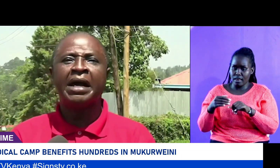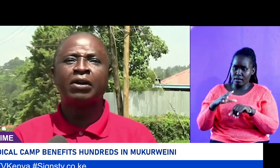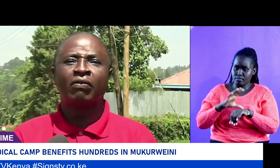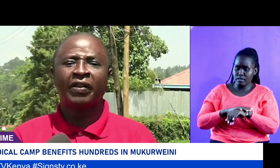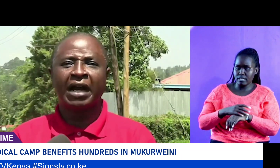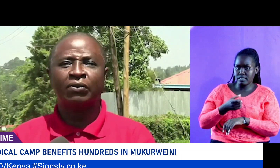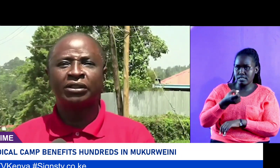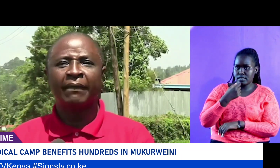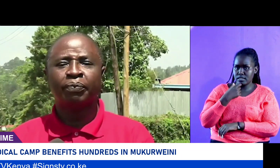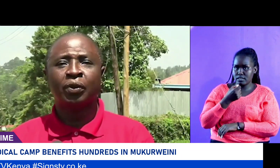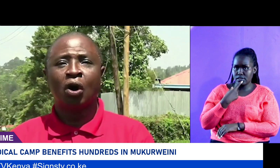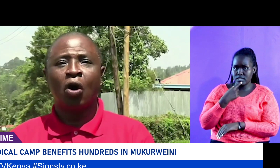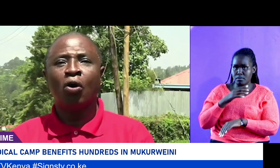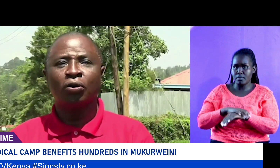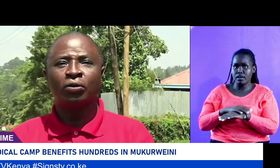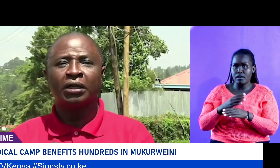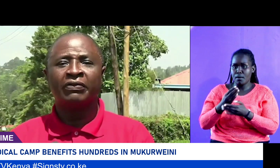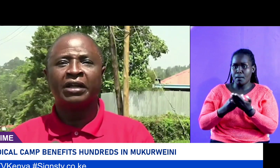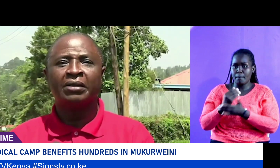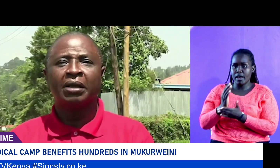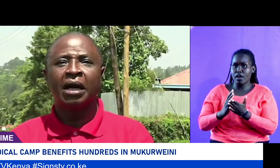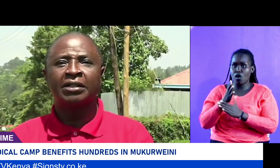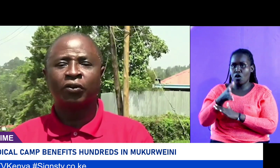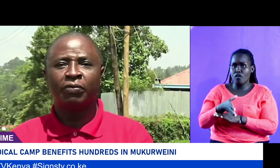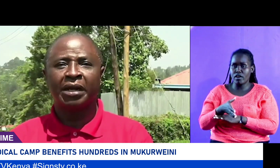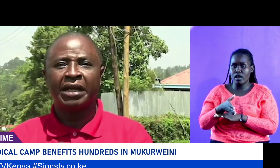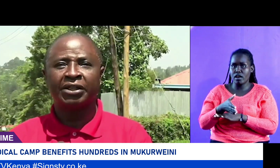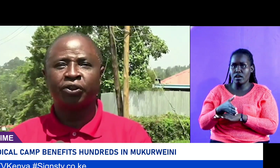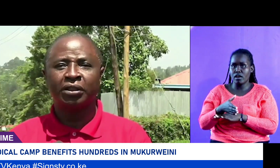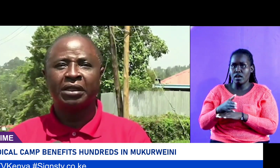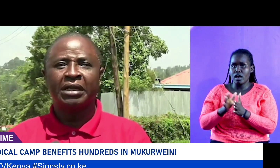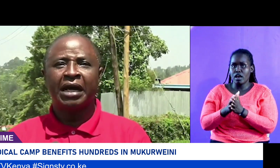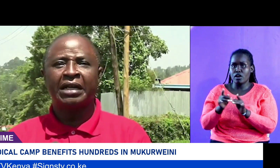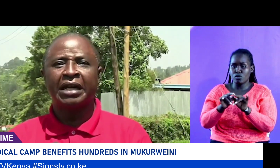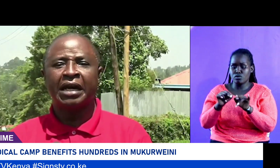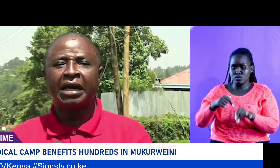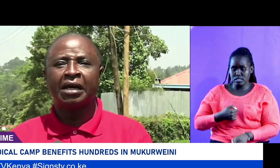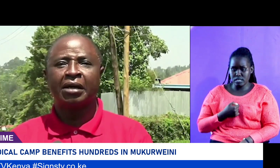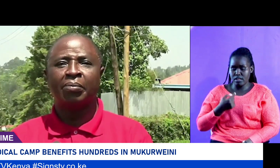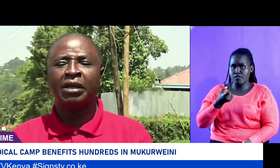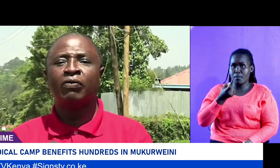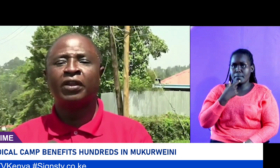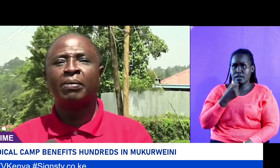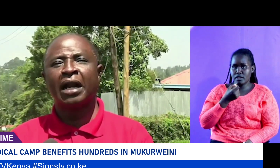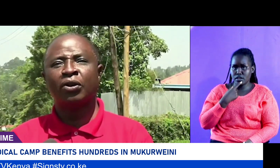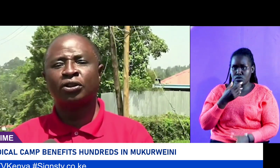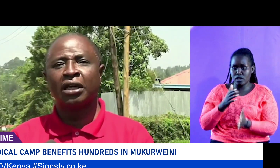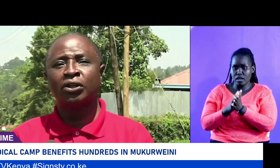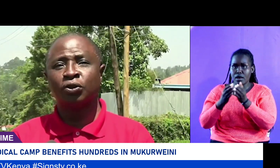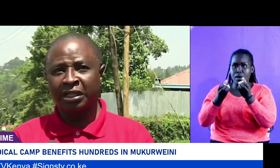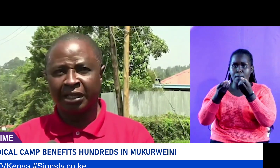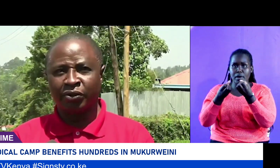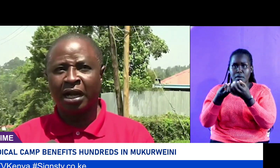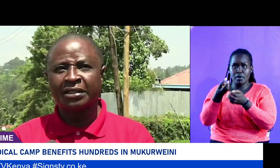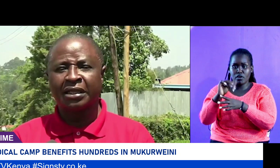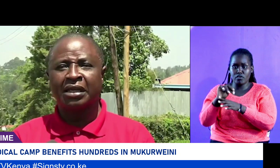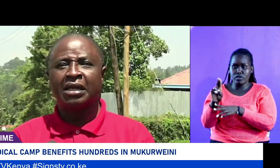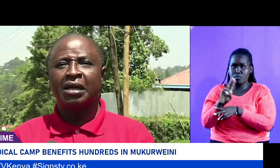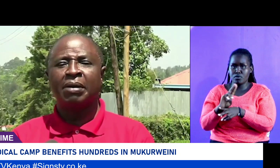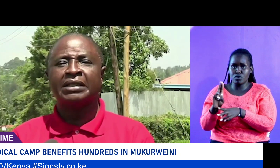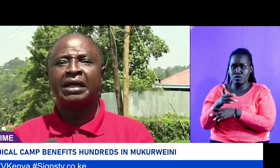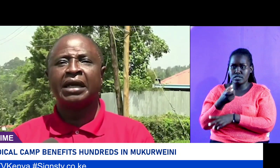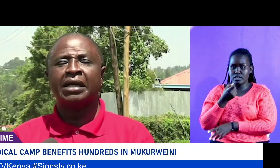by buying over the counter or even self-medication, and many of them are not using the